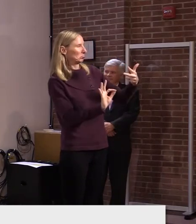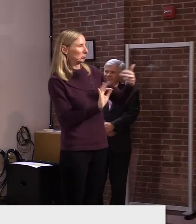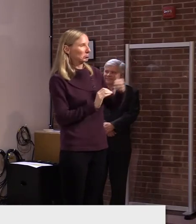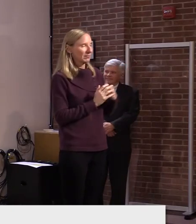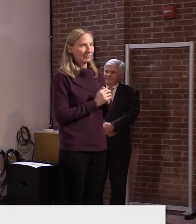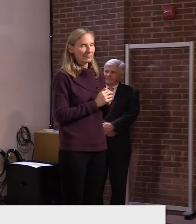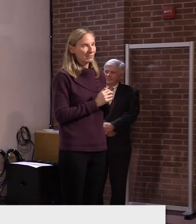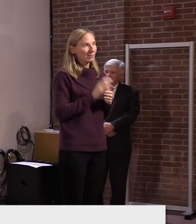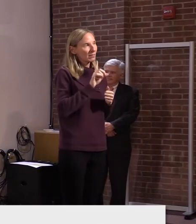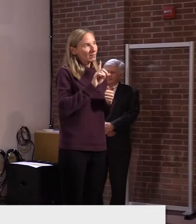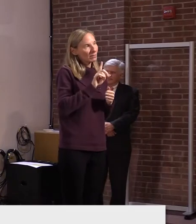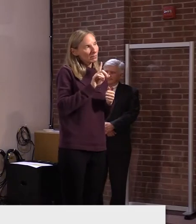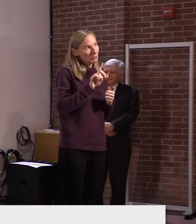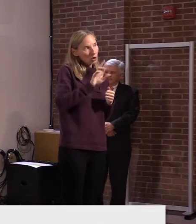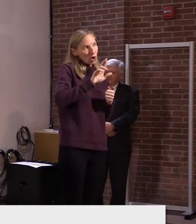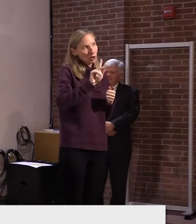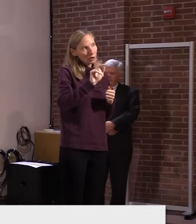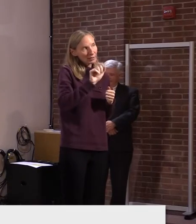But Dr. Kelso.